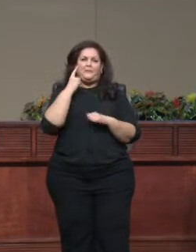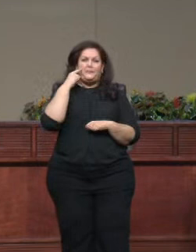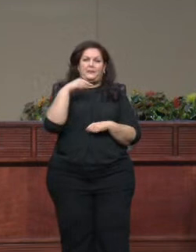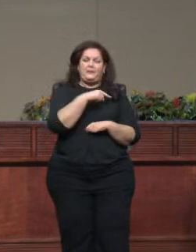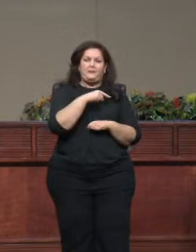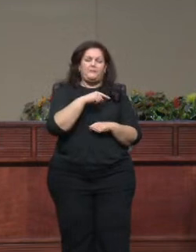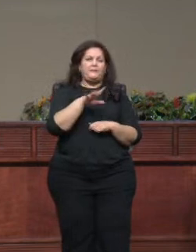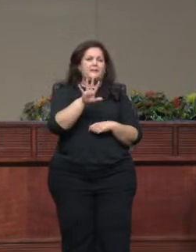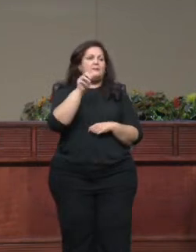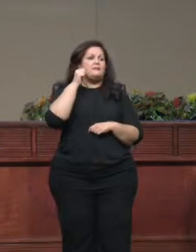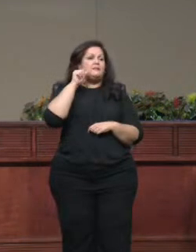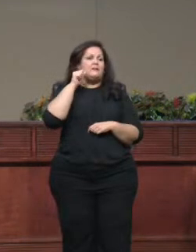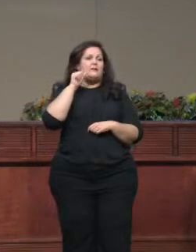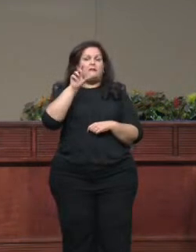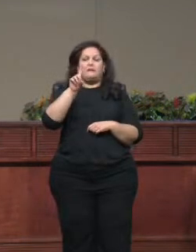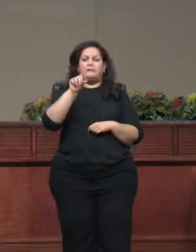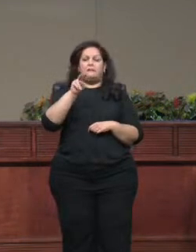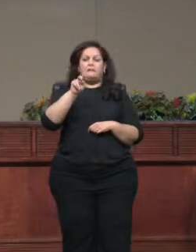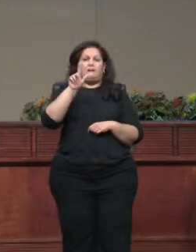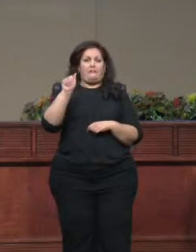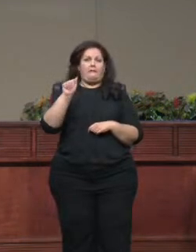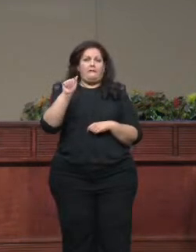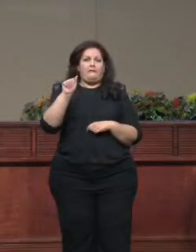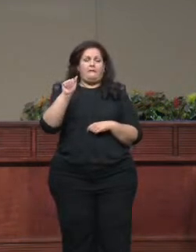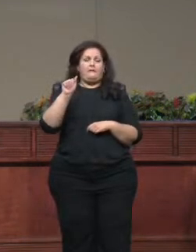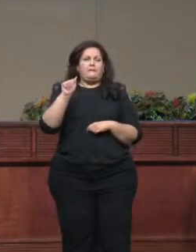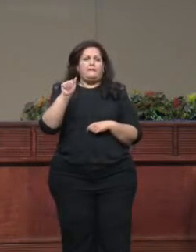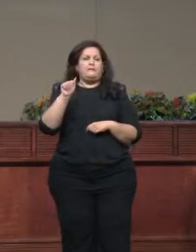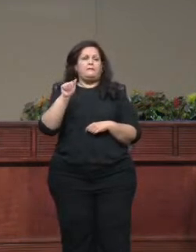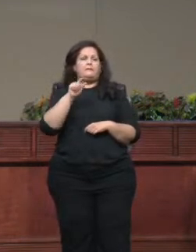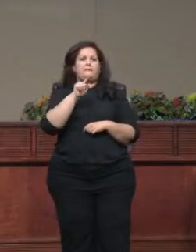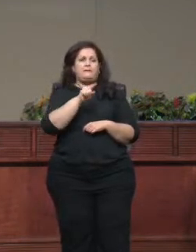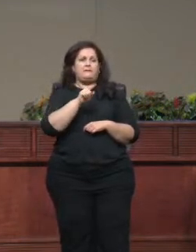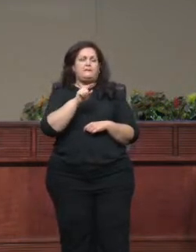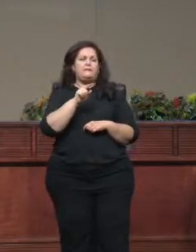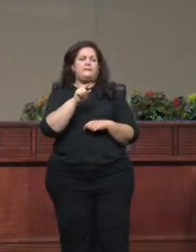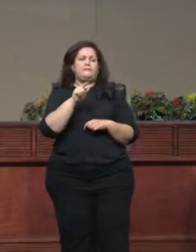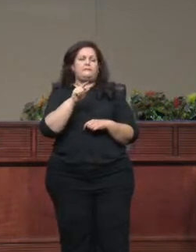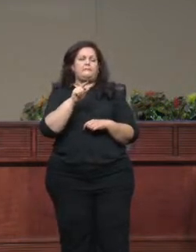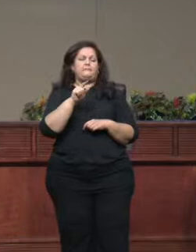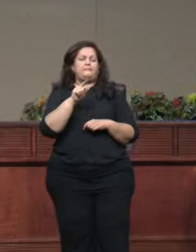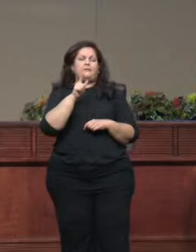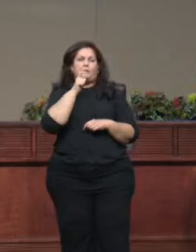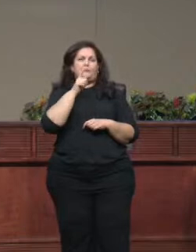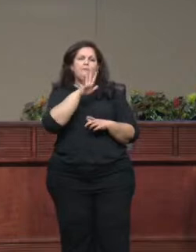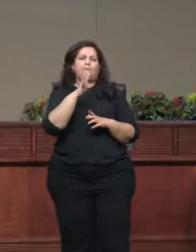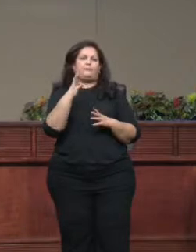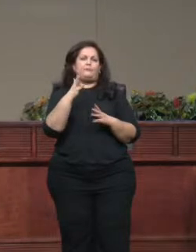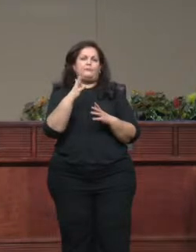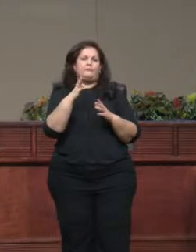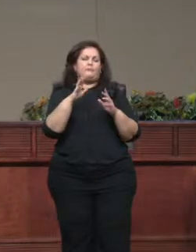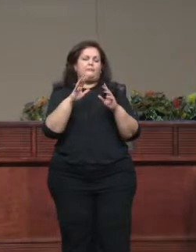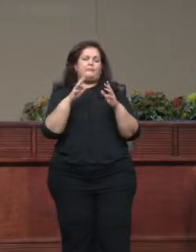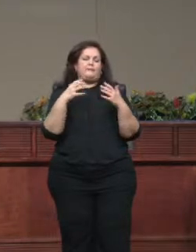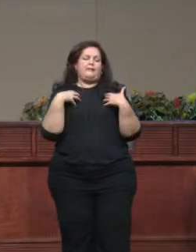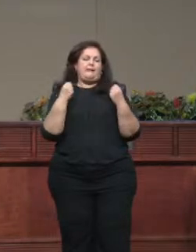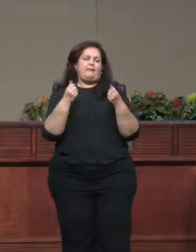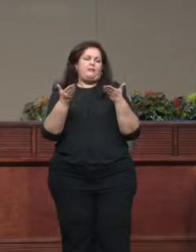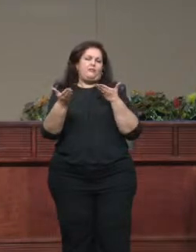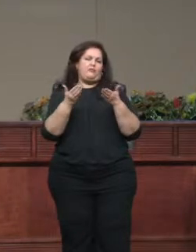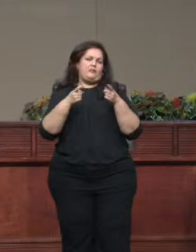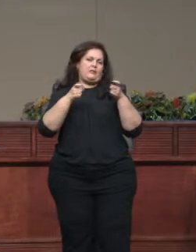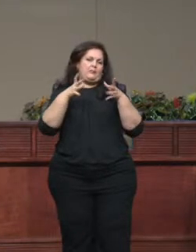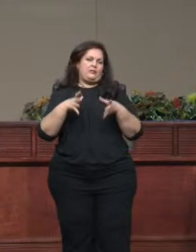aunt, Daniela Sullivan. She happens to be our health services administrator in Orange County